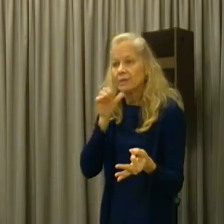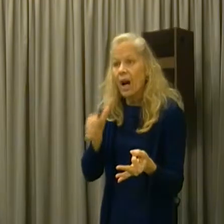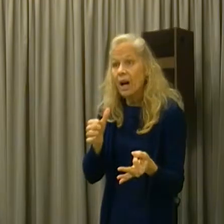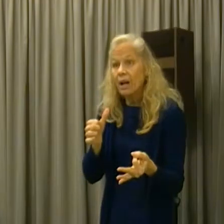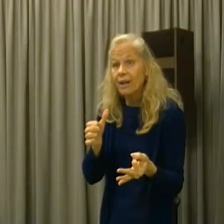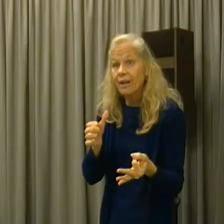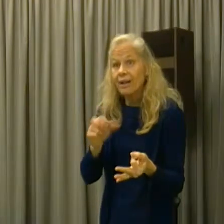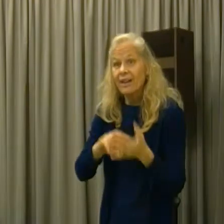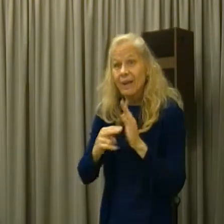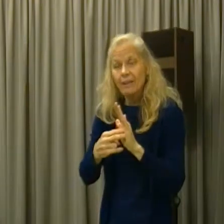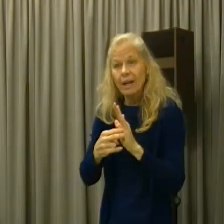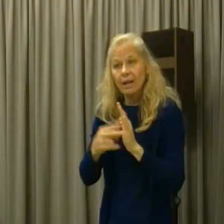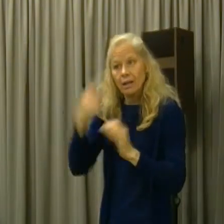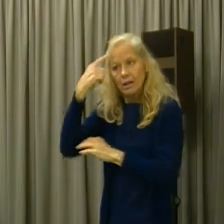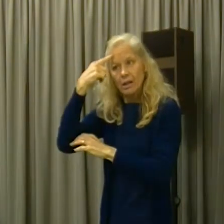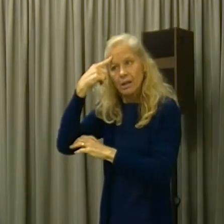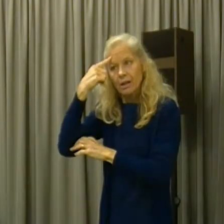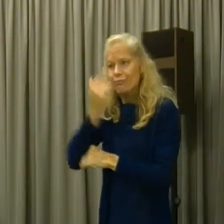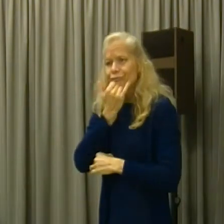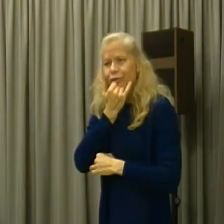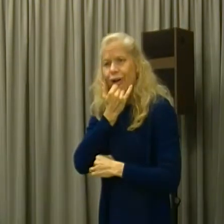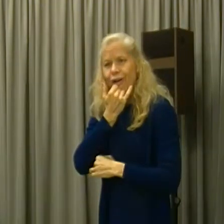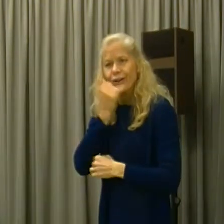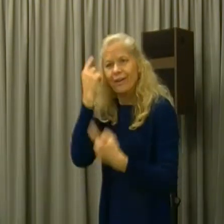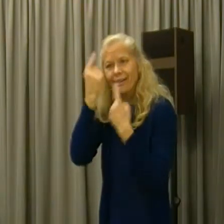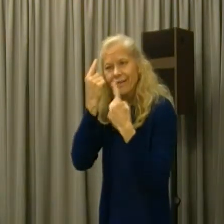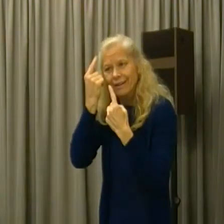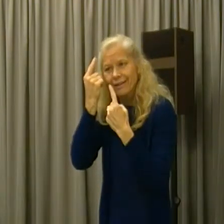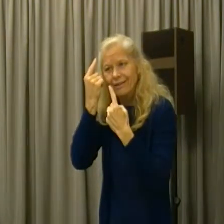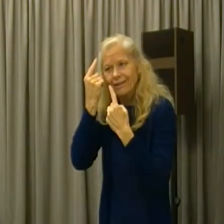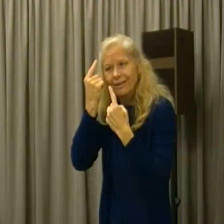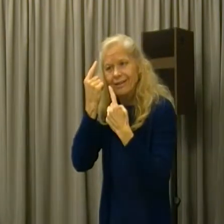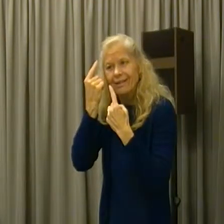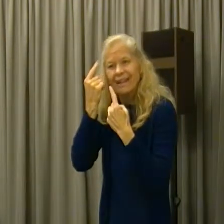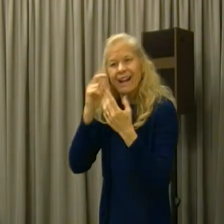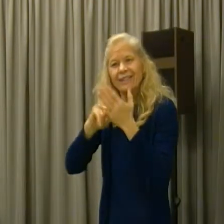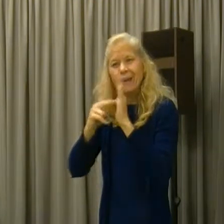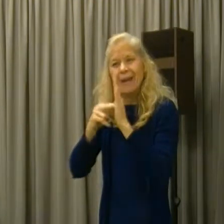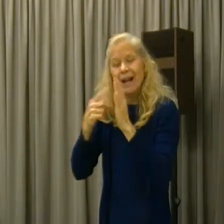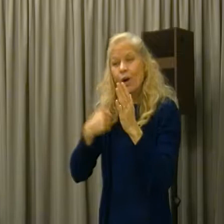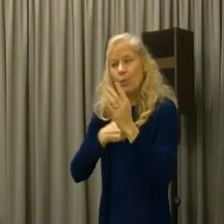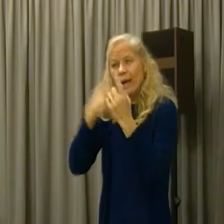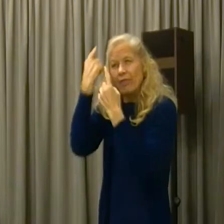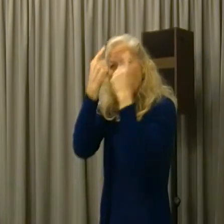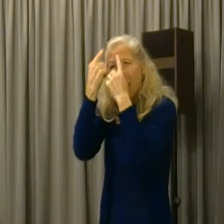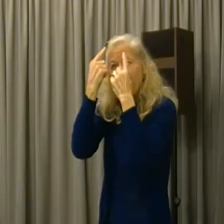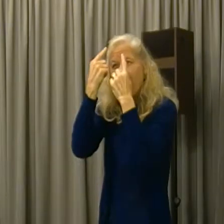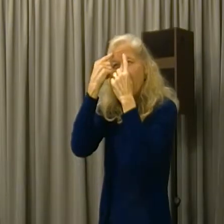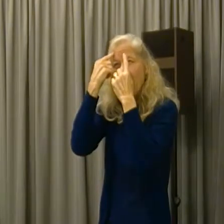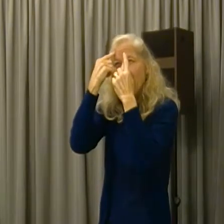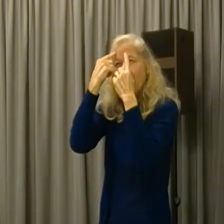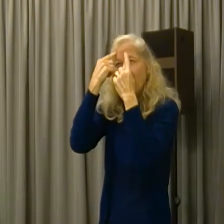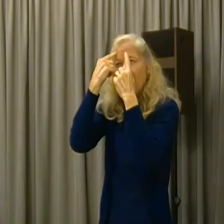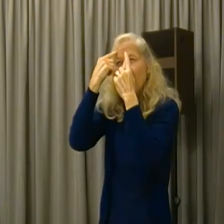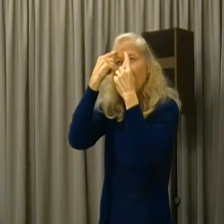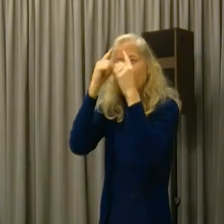our thoughts. My wife and I watch some of the crime shows that are